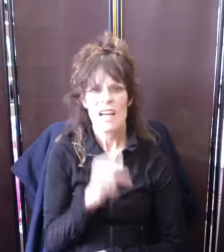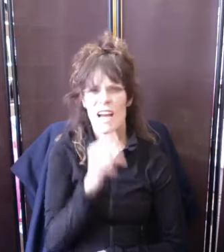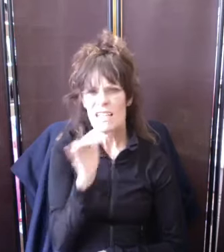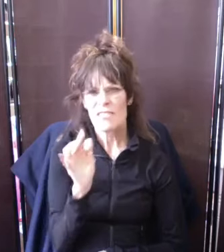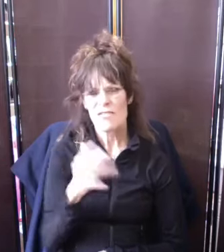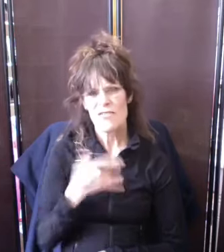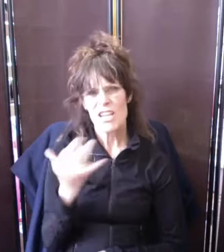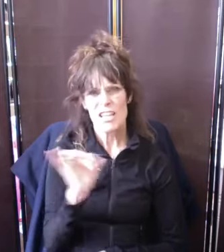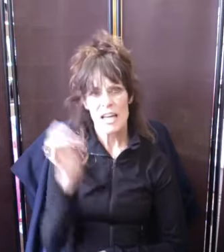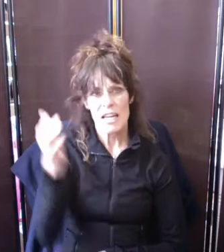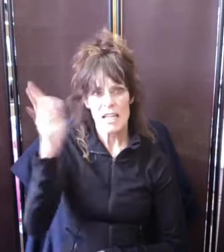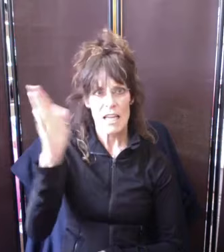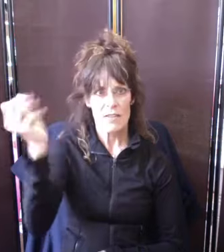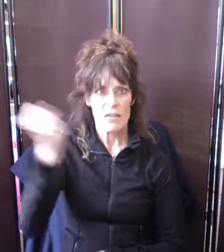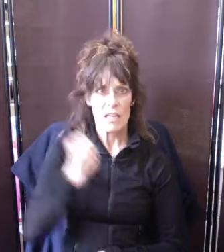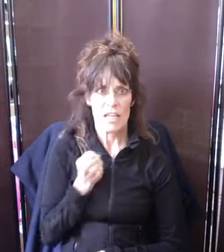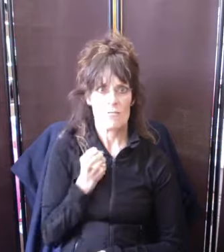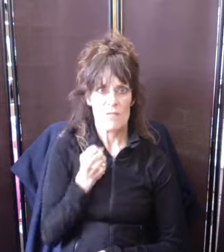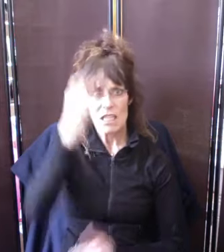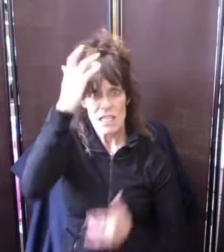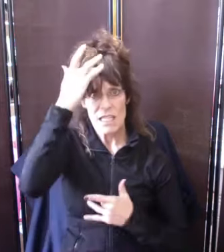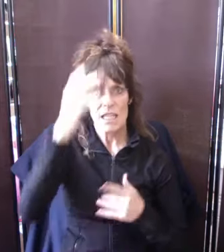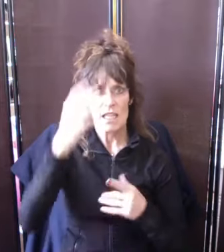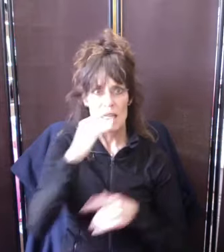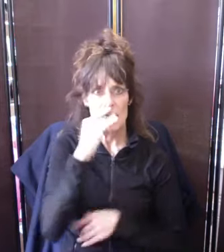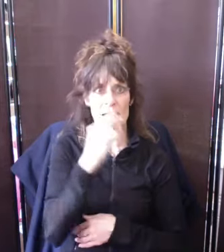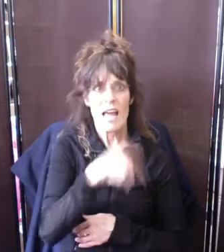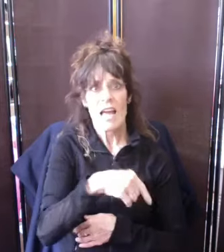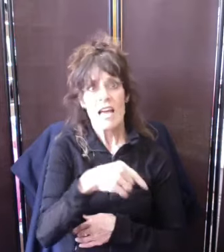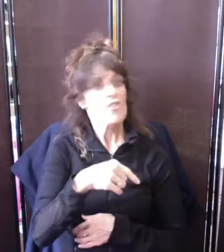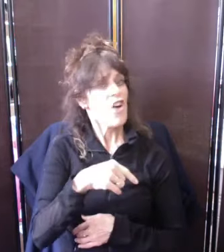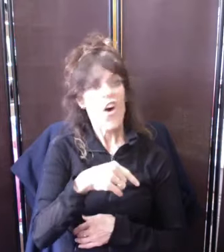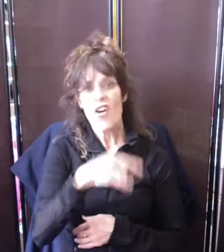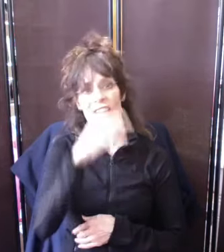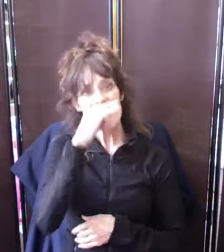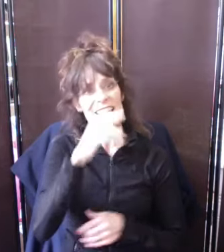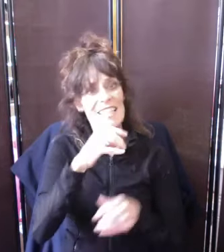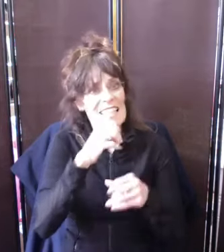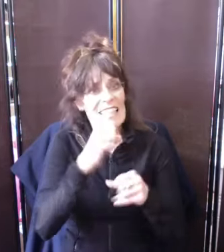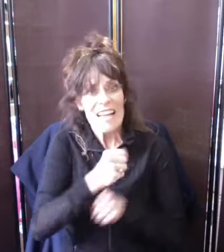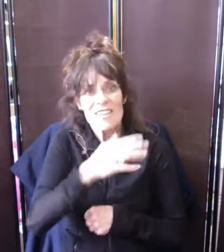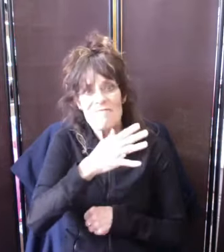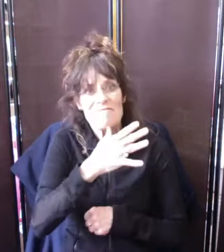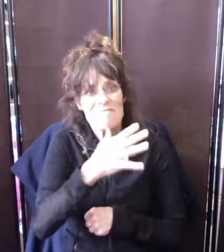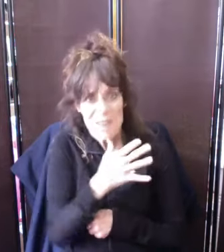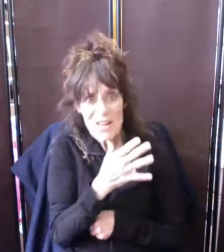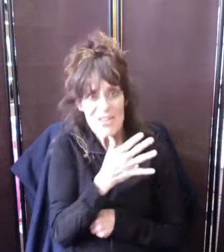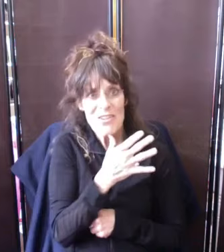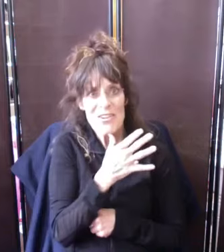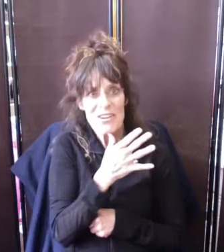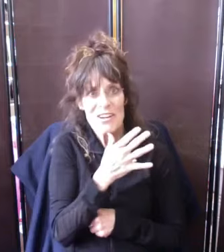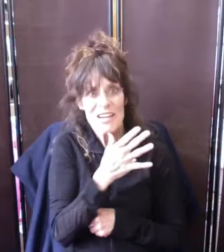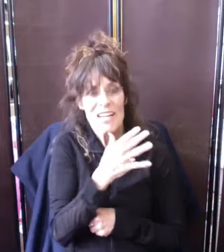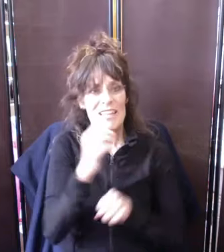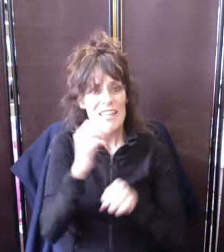sick kids. I felt like God gave them the mother who was going to stop the world and do everything that you guys told me how to do and showed me how to